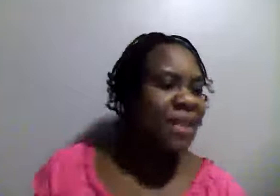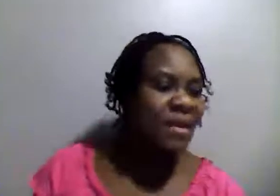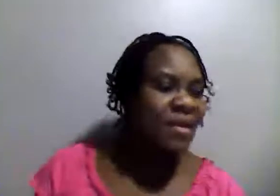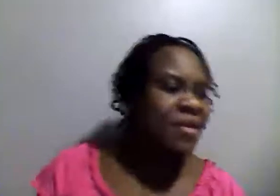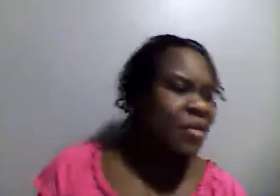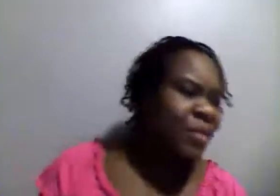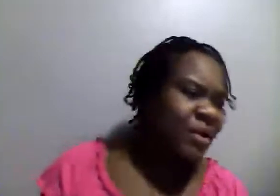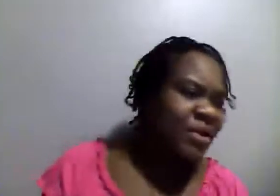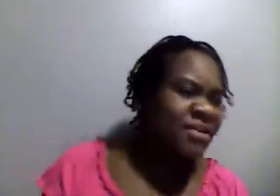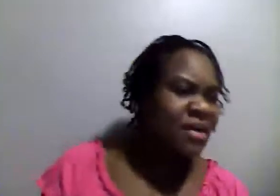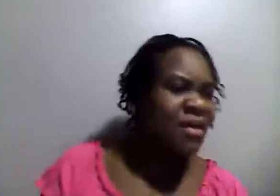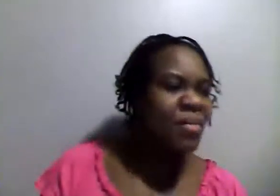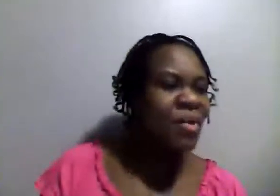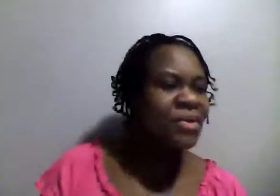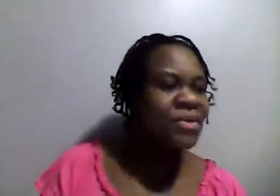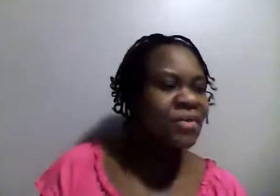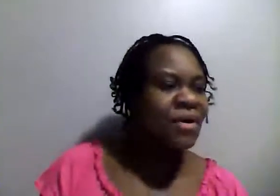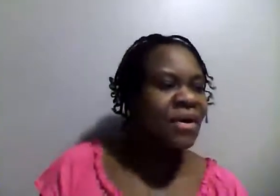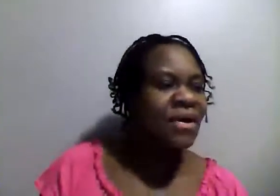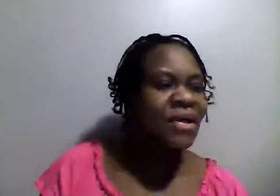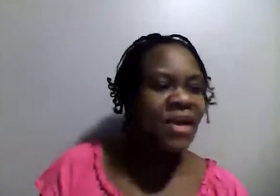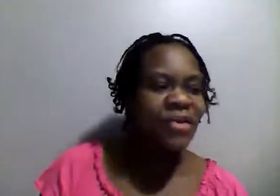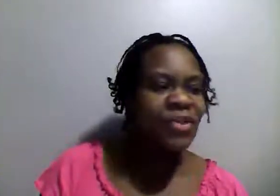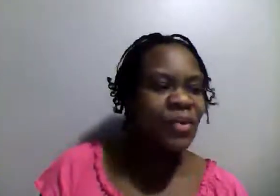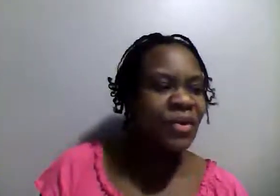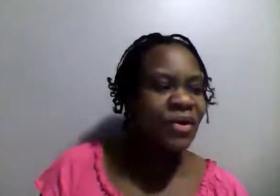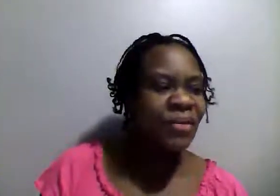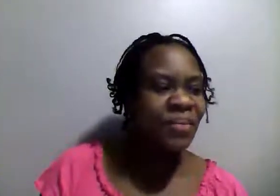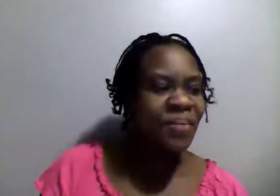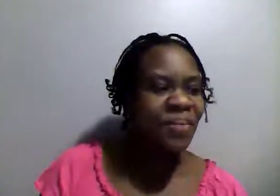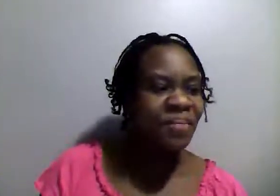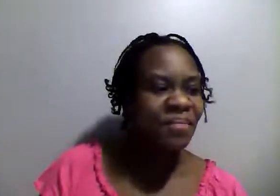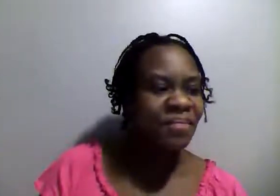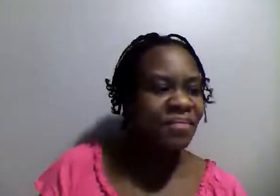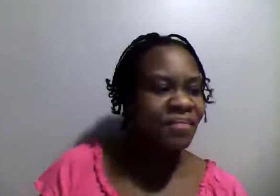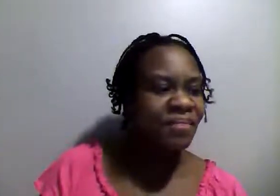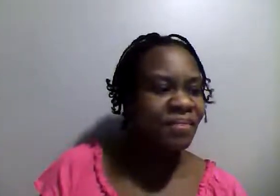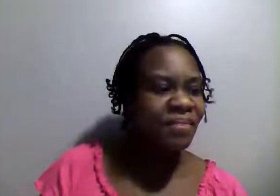And now we're going to talk about yellow shoulder.